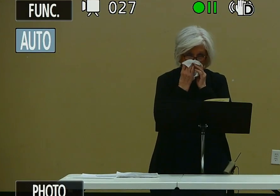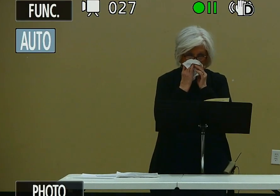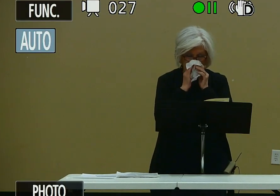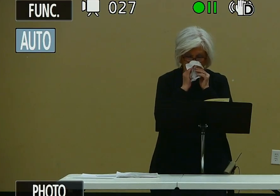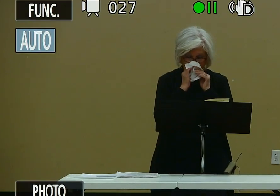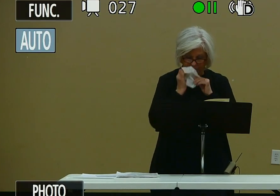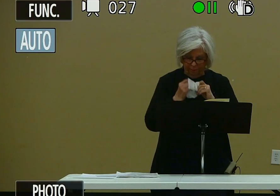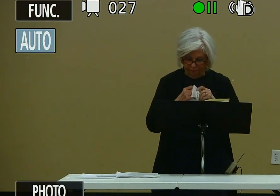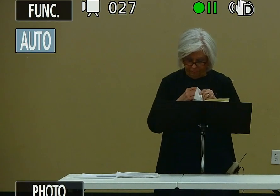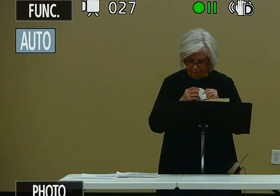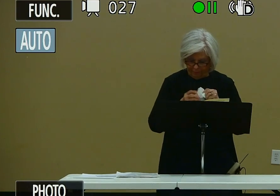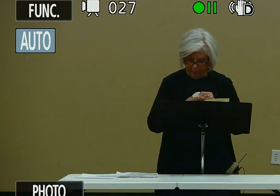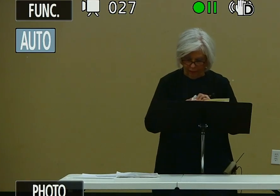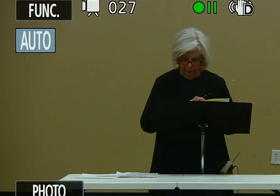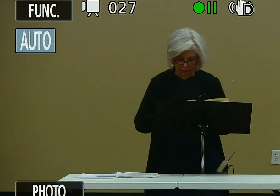Anybody? Okay.